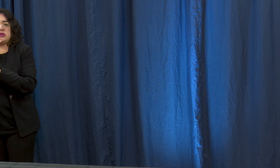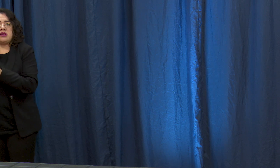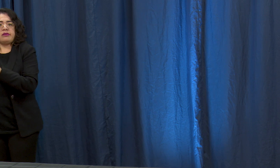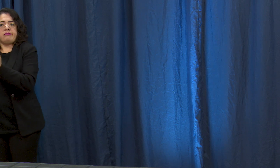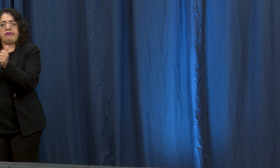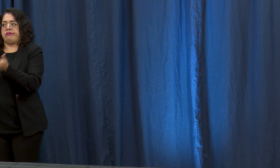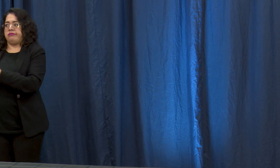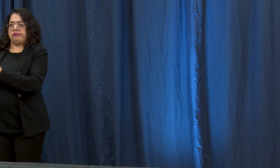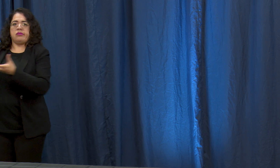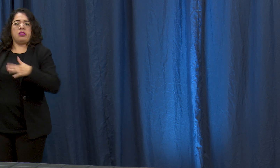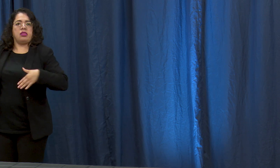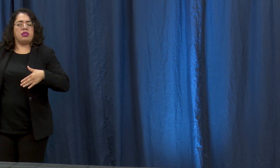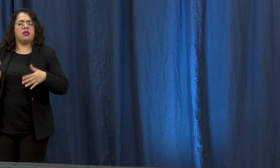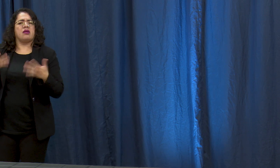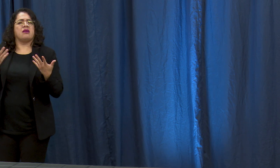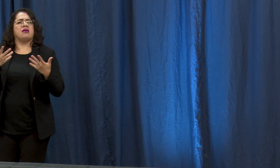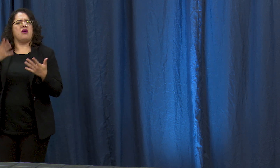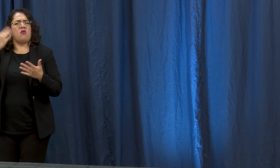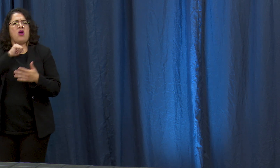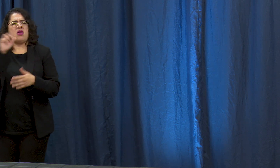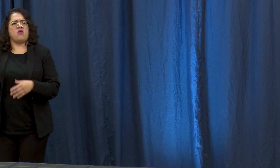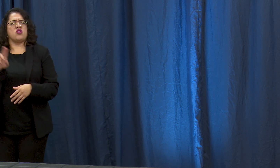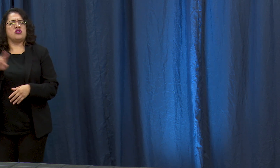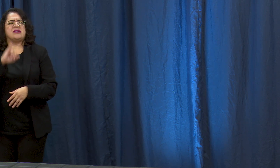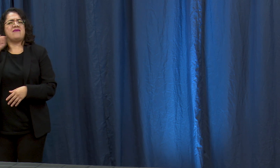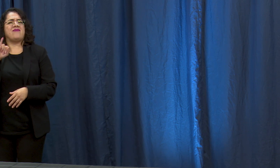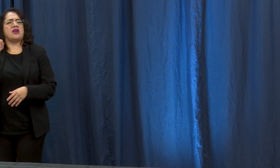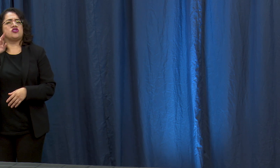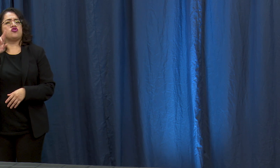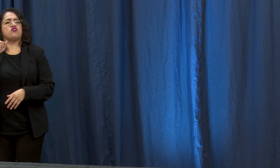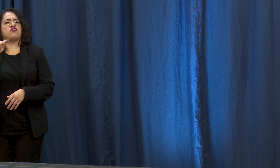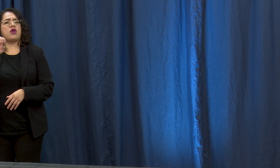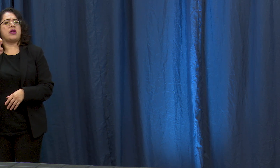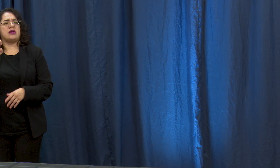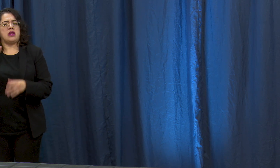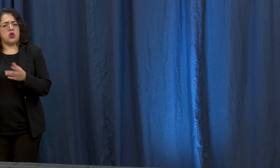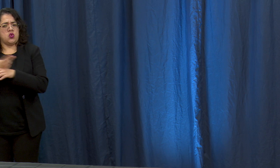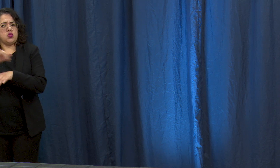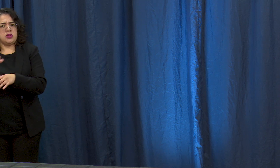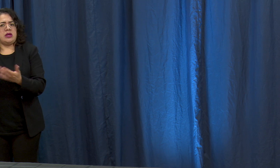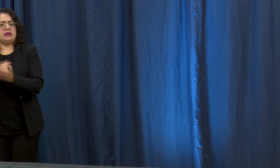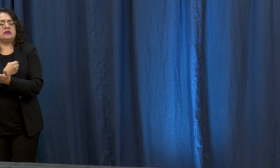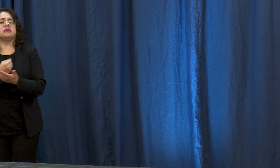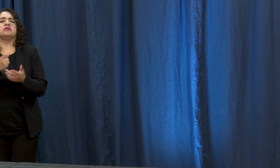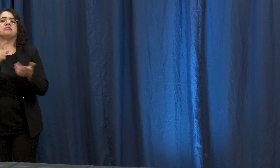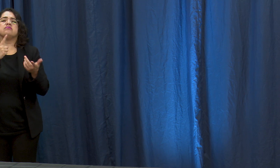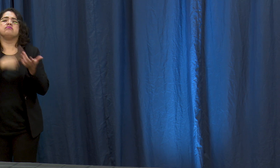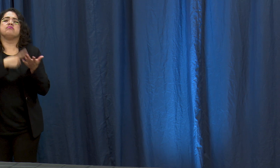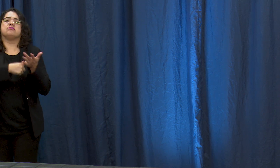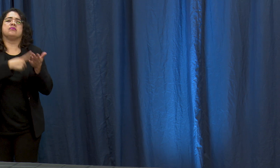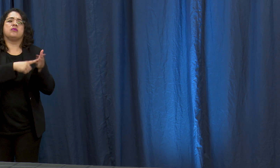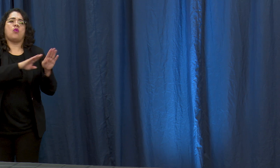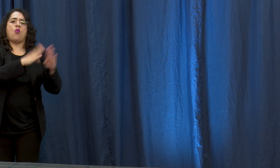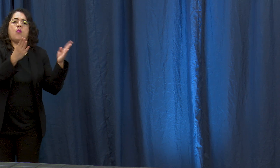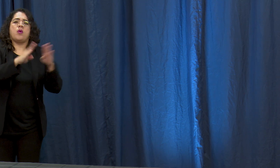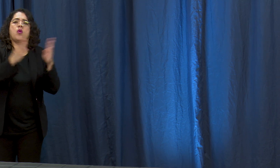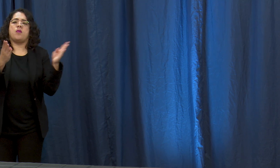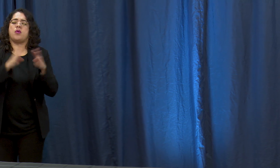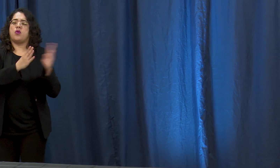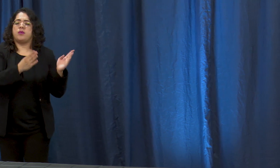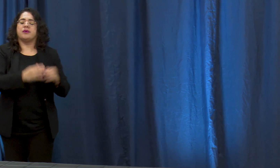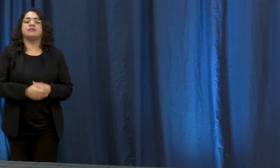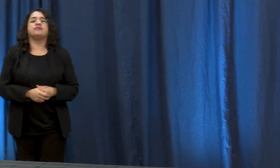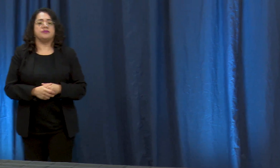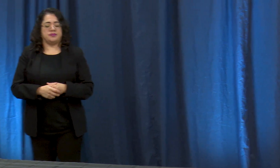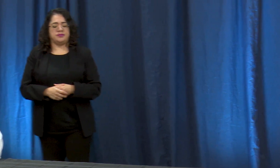focusing on or moving towards using that as an indicator of whether we can reopen, in addition to hospitalization rates? So